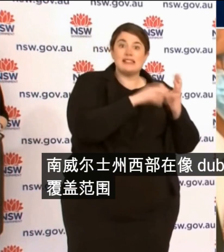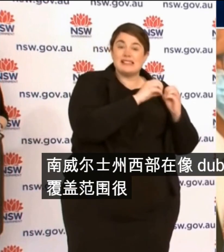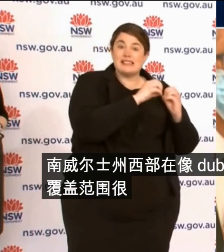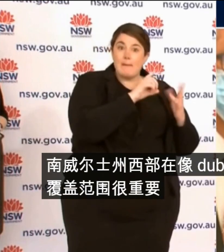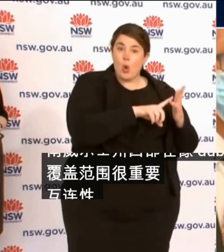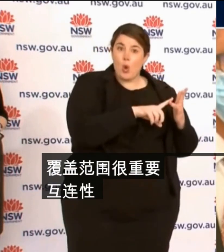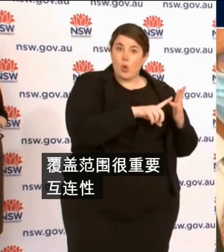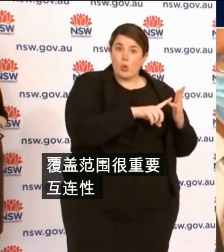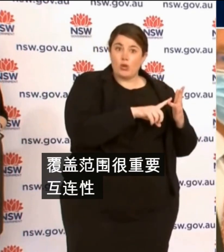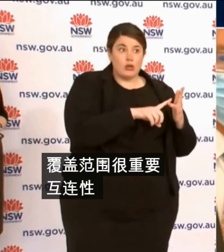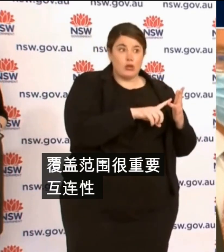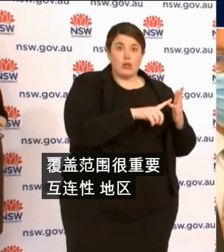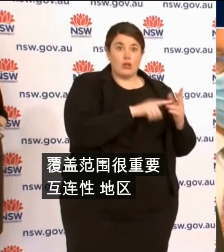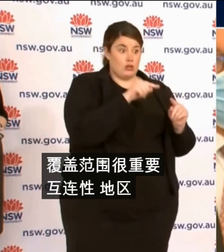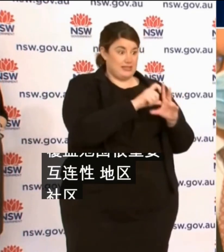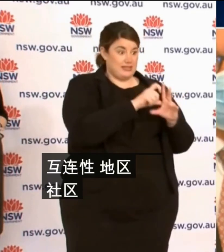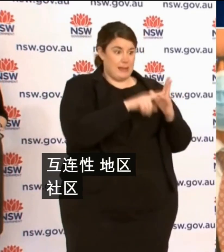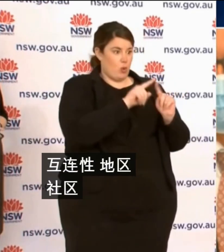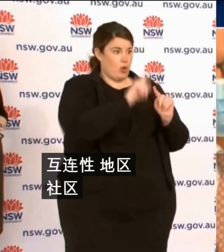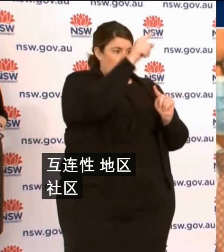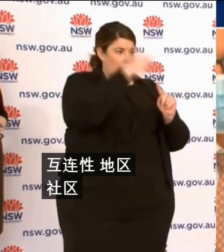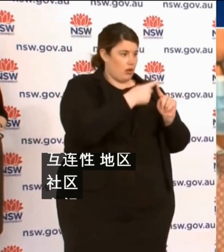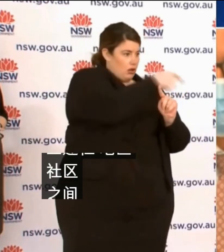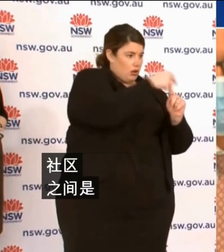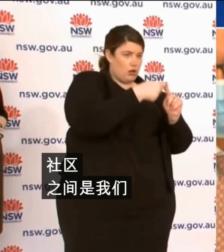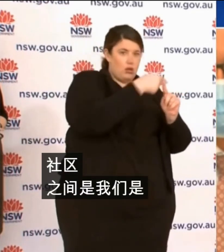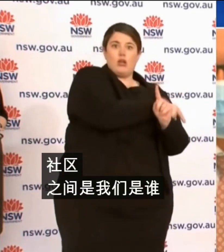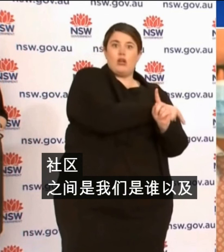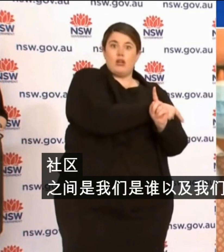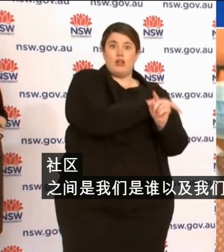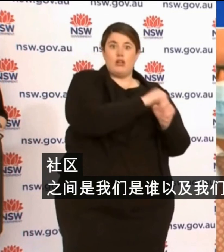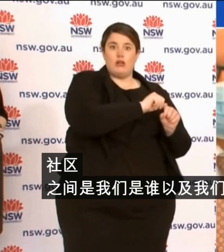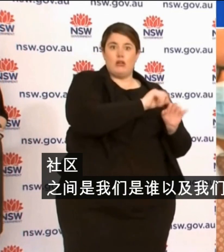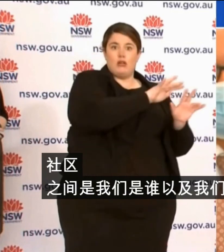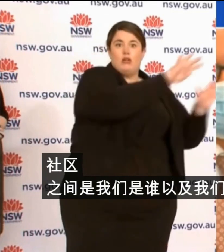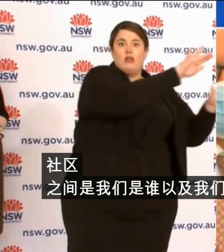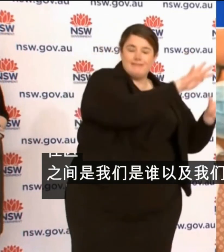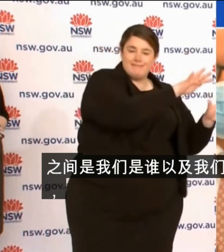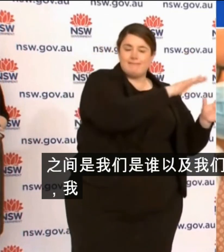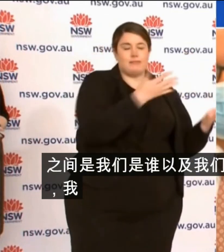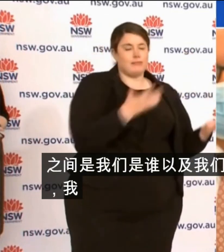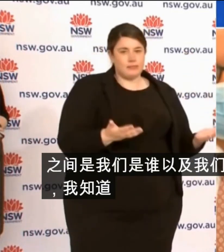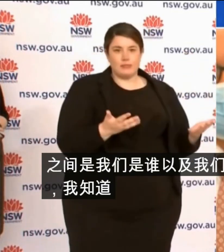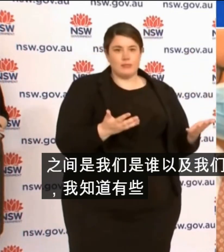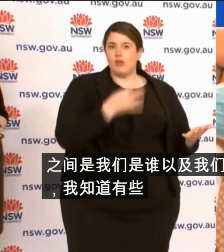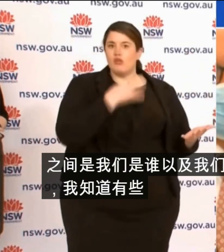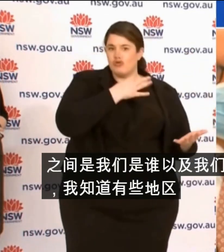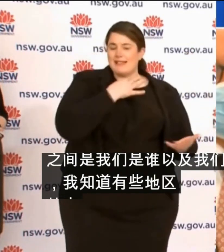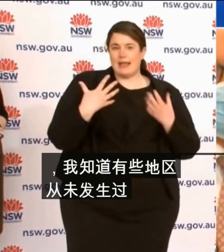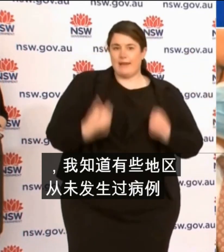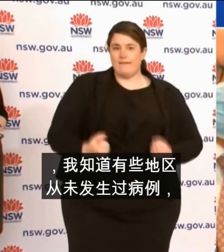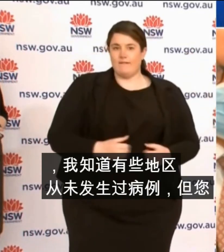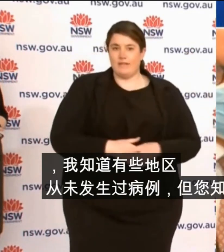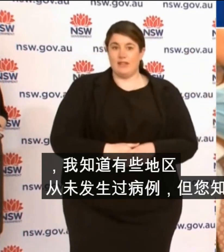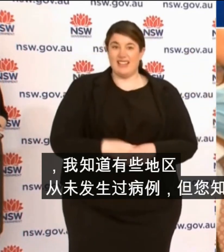reach is significant. The interconnectivity between regional communities is part of who we are and what we do. And I know there are areas that have